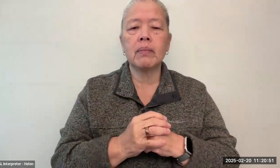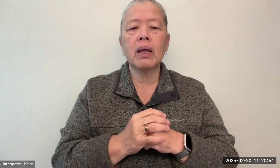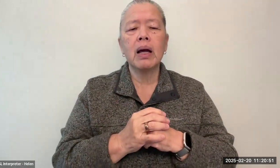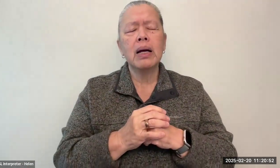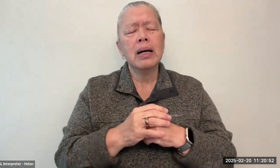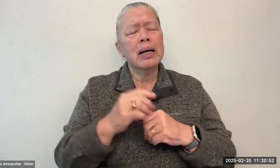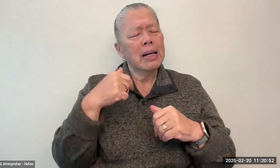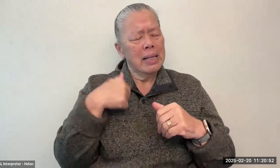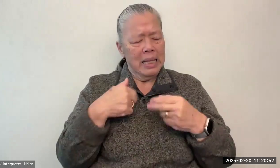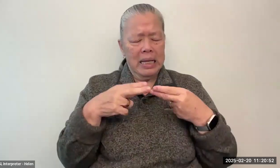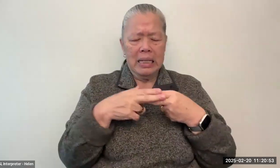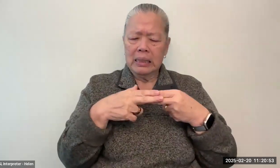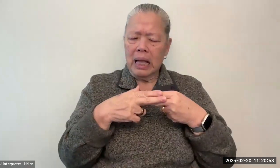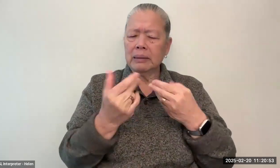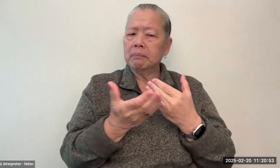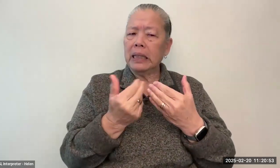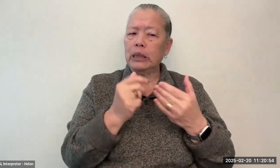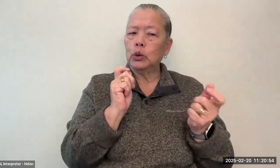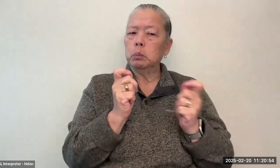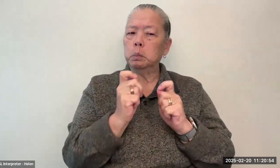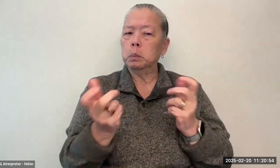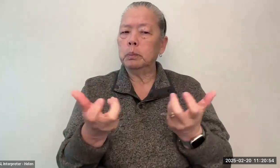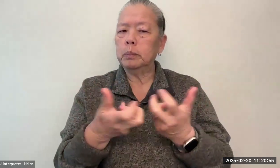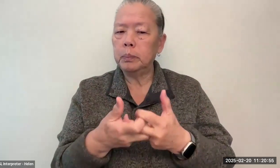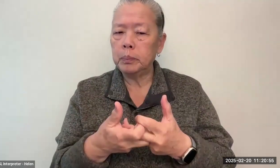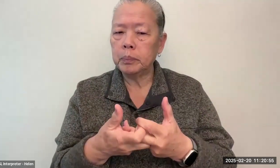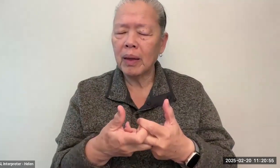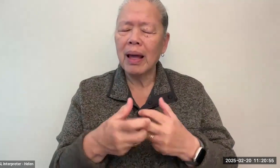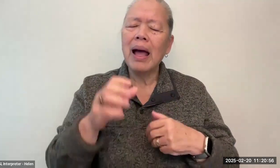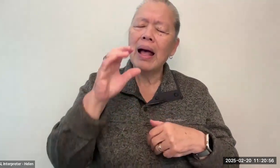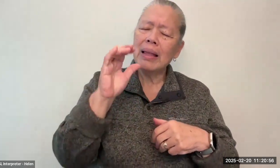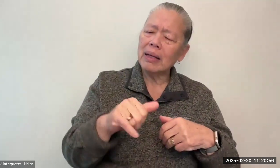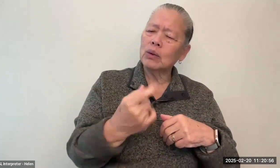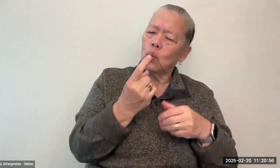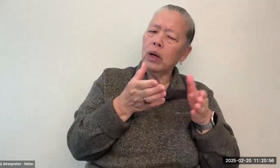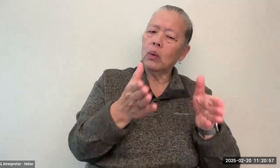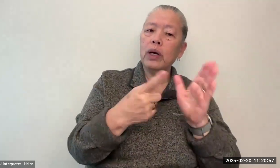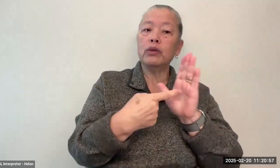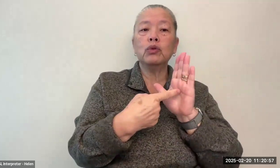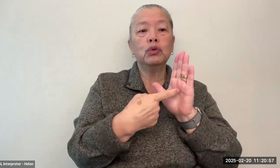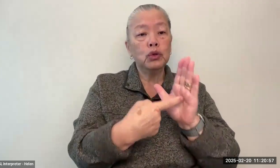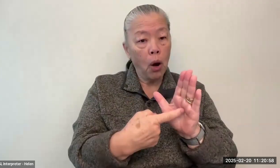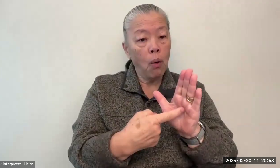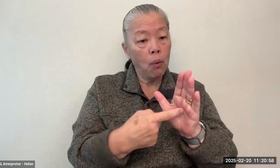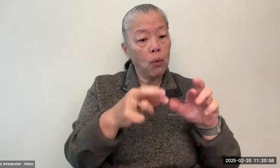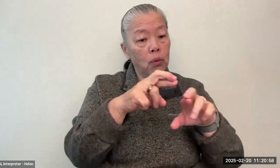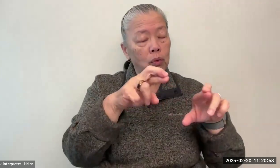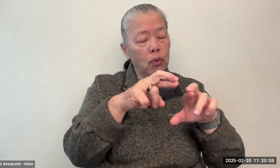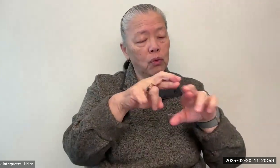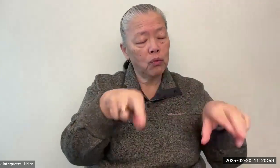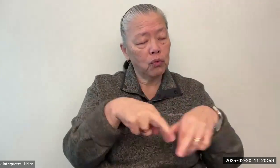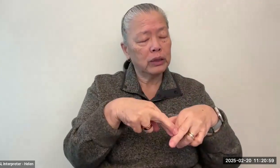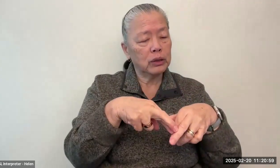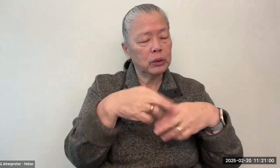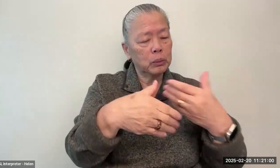their adaptability to a specific audience or structure serves as a small illustration of regionalization. Just as